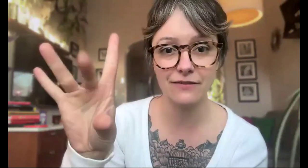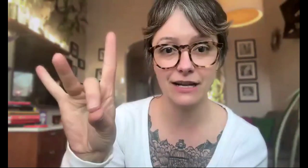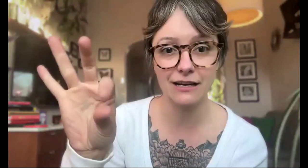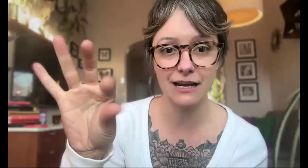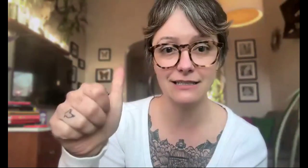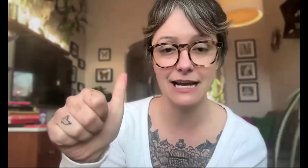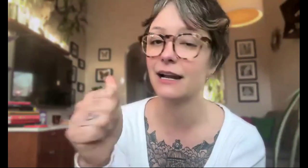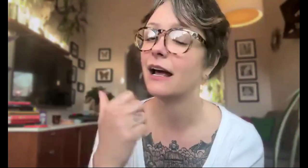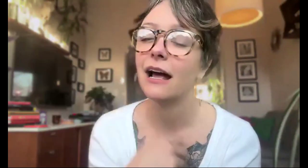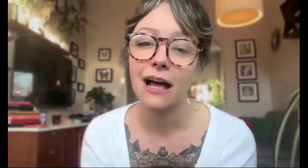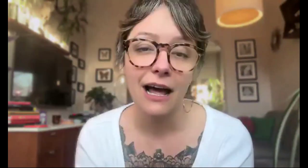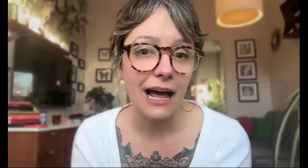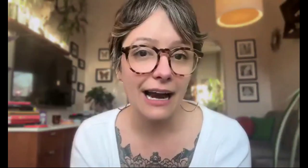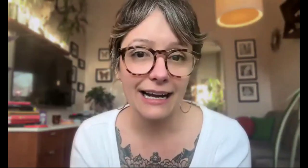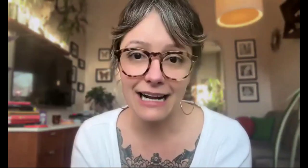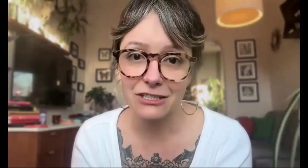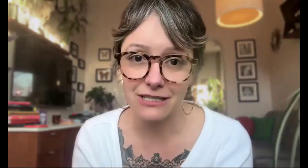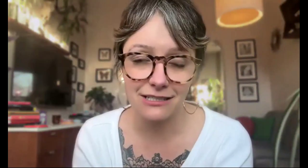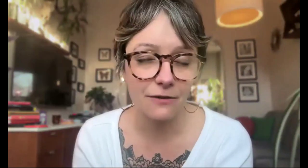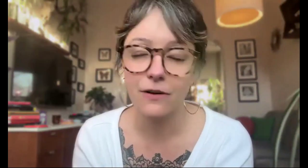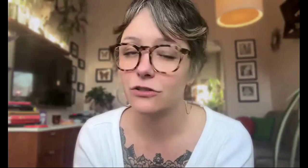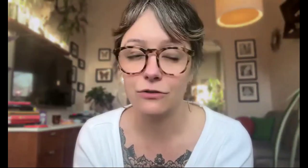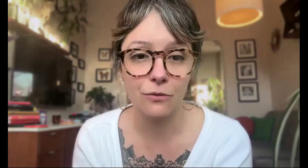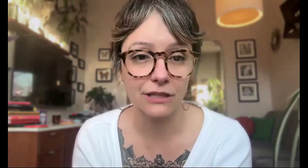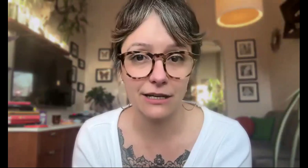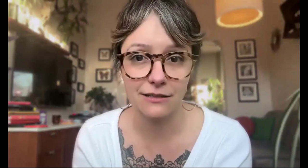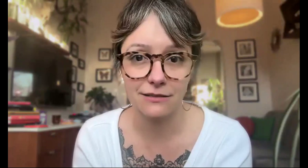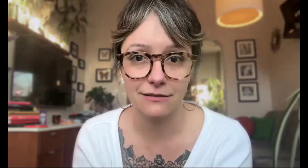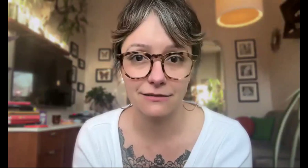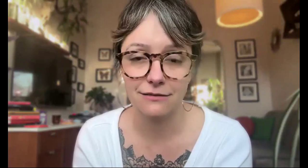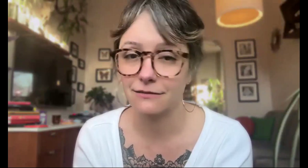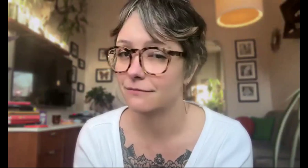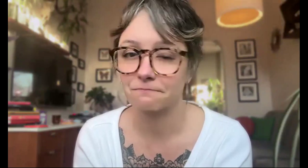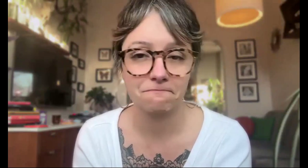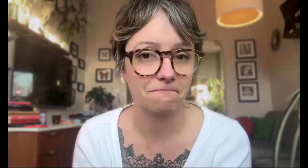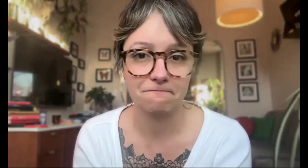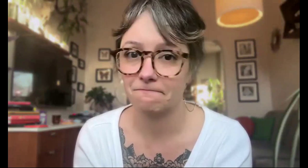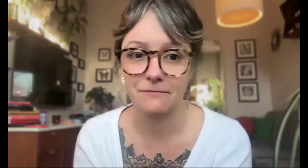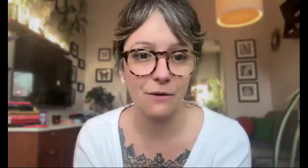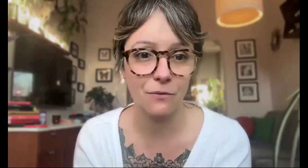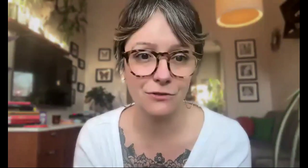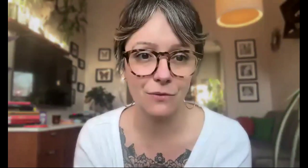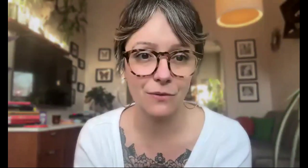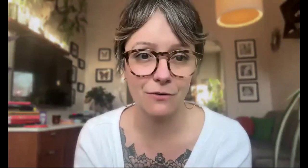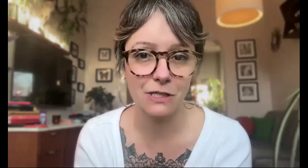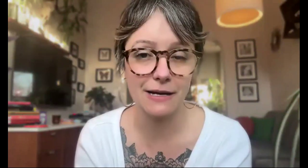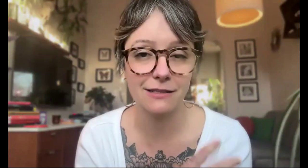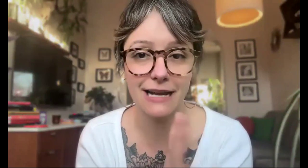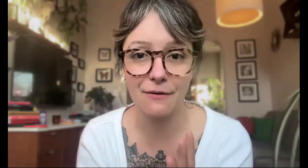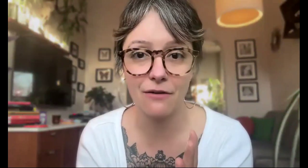7, 8, 9, 10. And I cannot stress this enough, don't do it with the kids. Not when we're doing one-to-one correspondence. Count